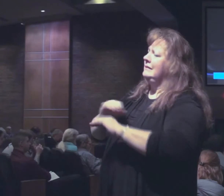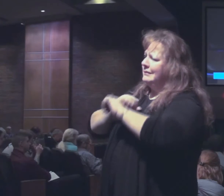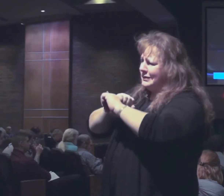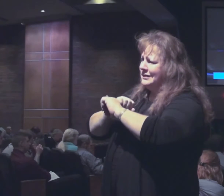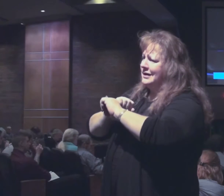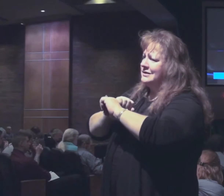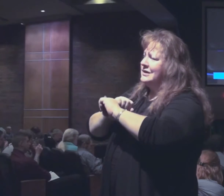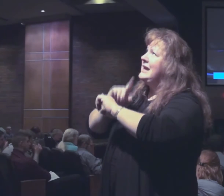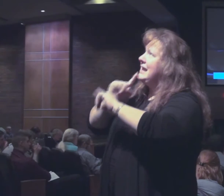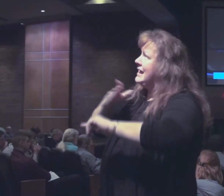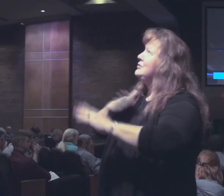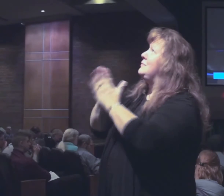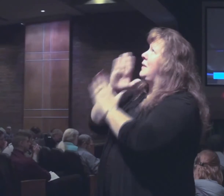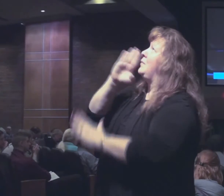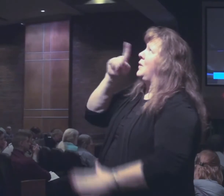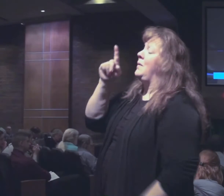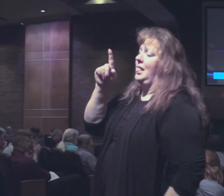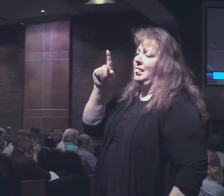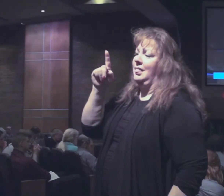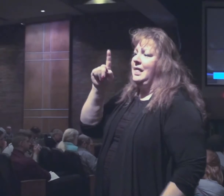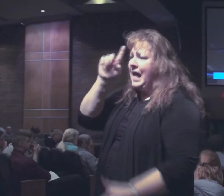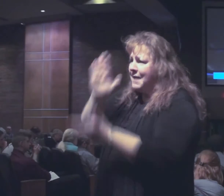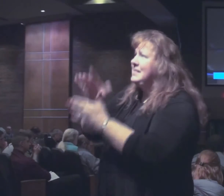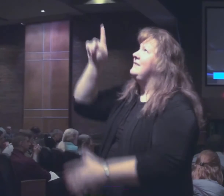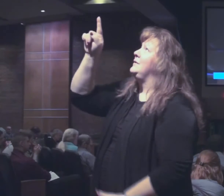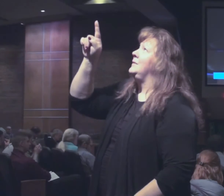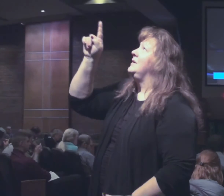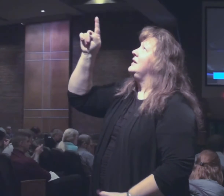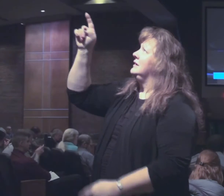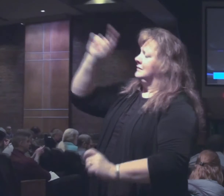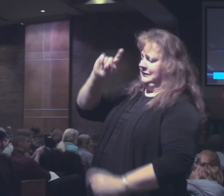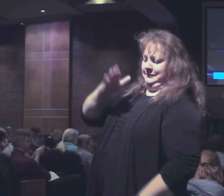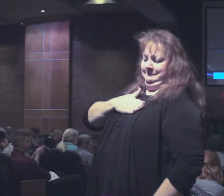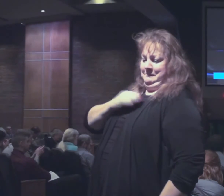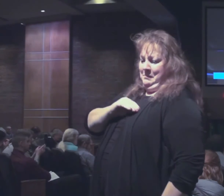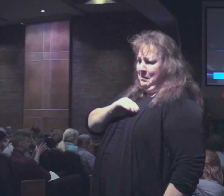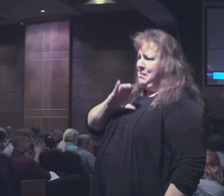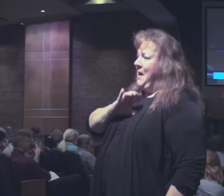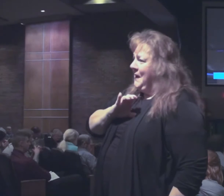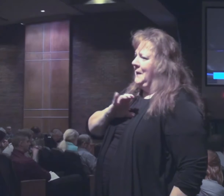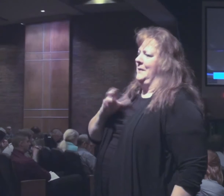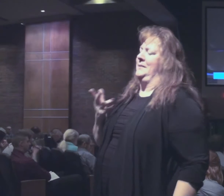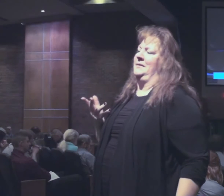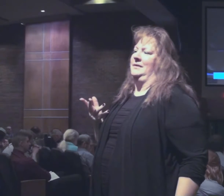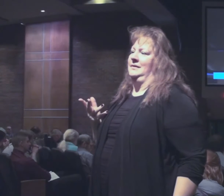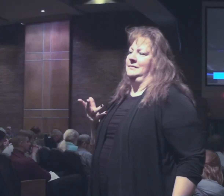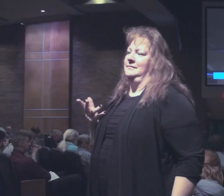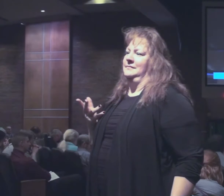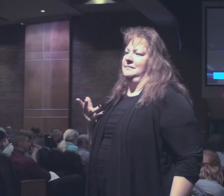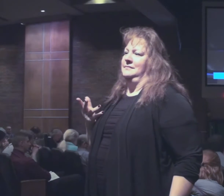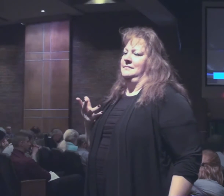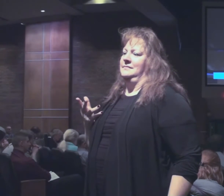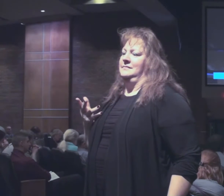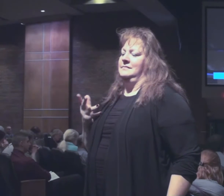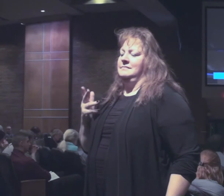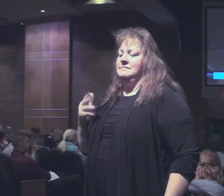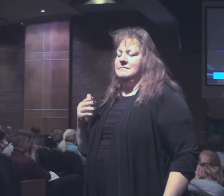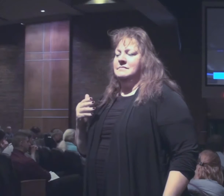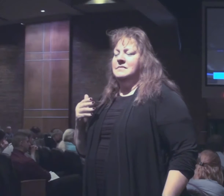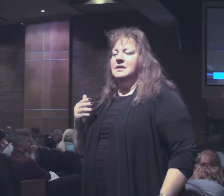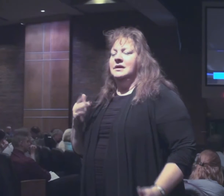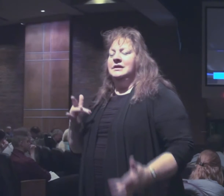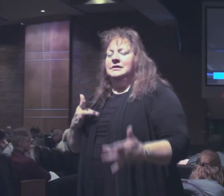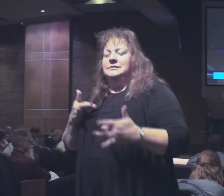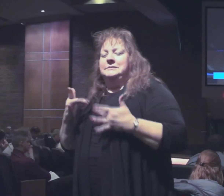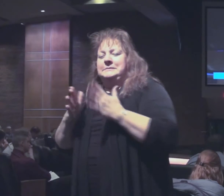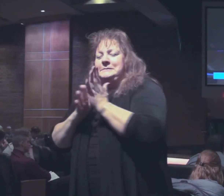in answer to my prayer, Lord. You put gladness in my heart. It's a greater joy